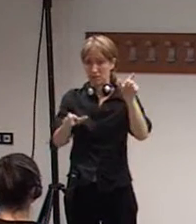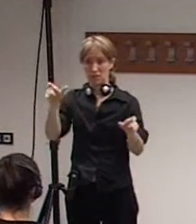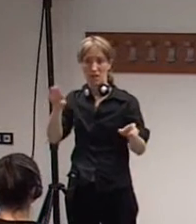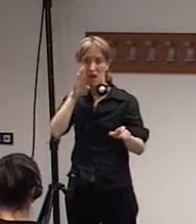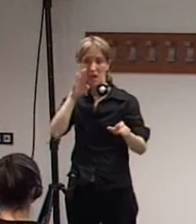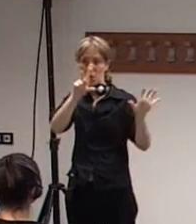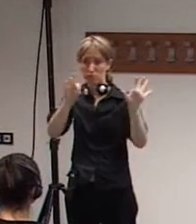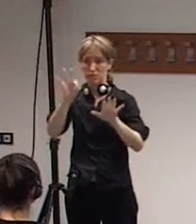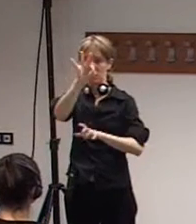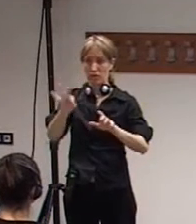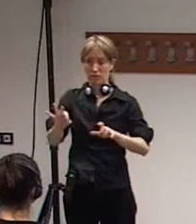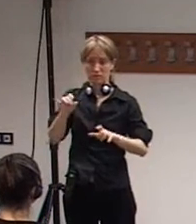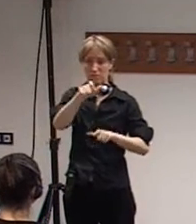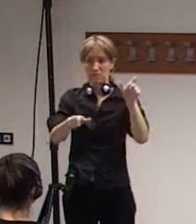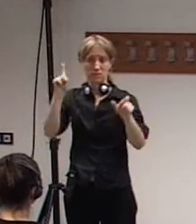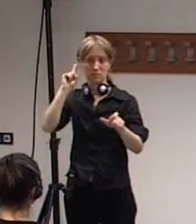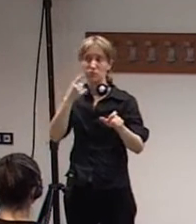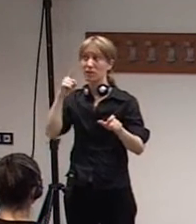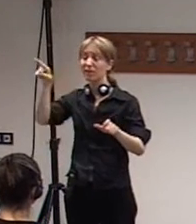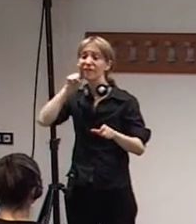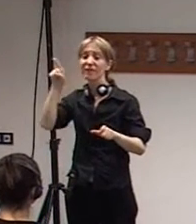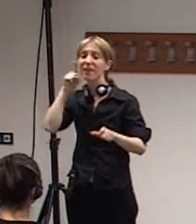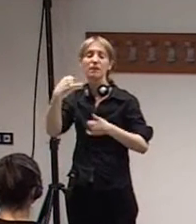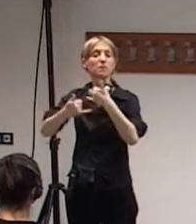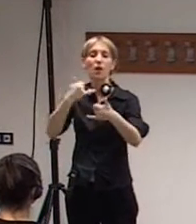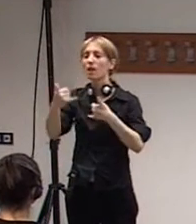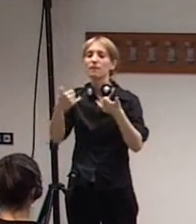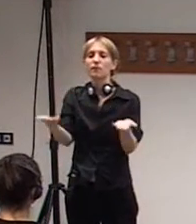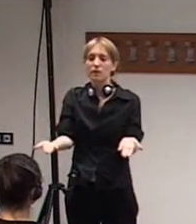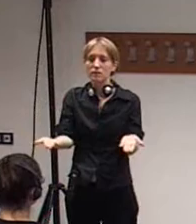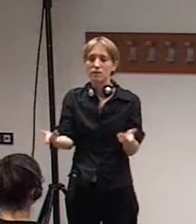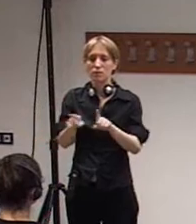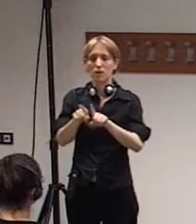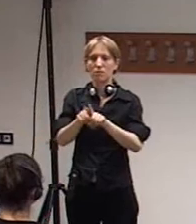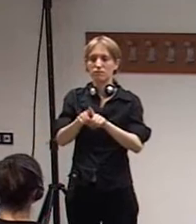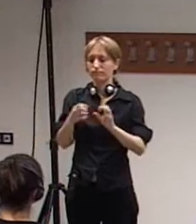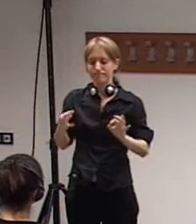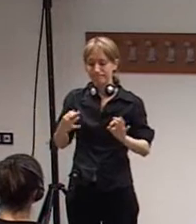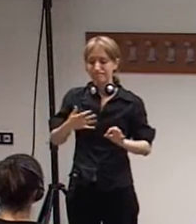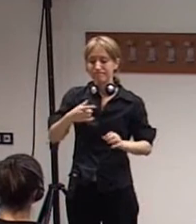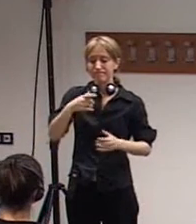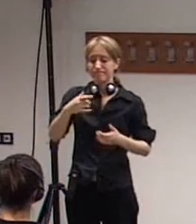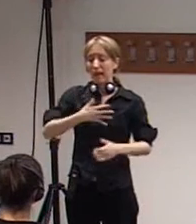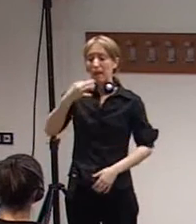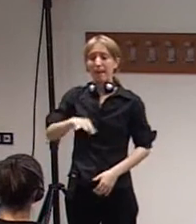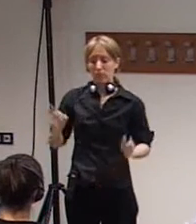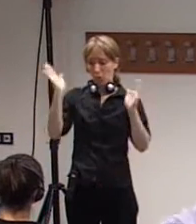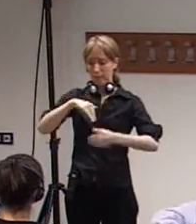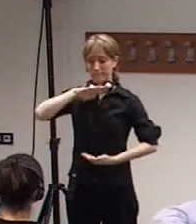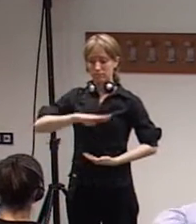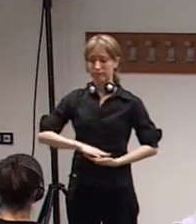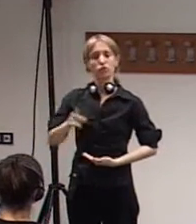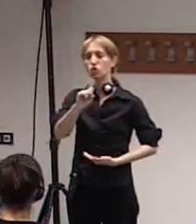problem these people have is not that intrinsically they are disabled and